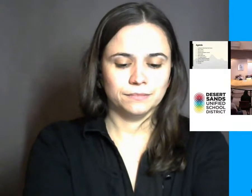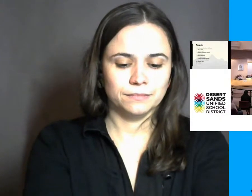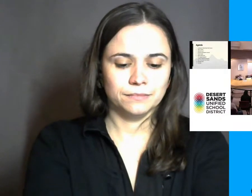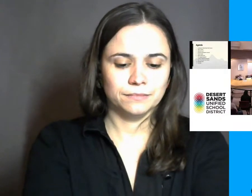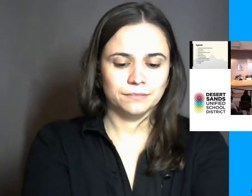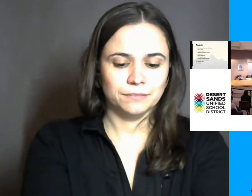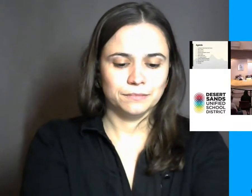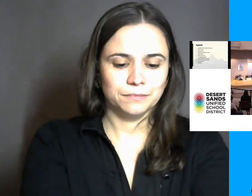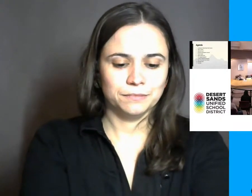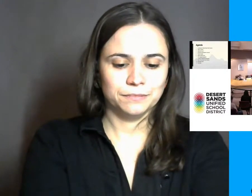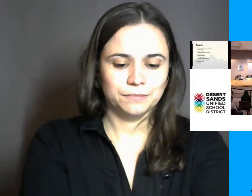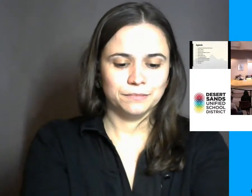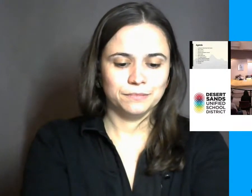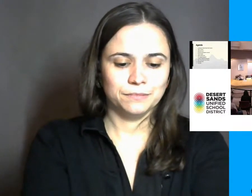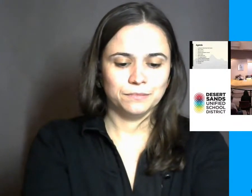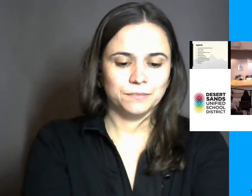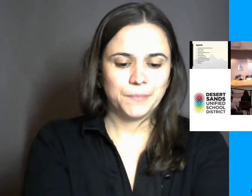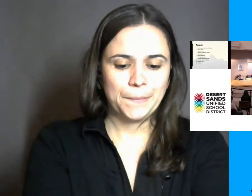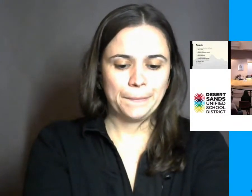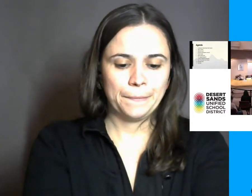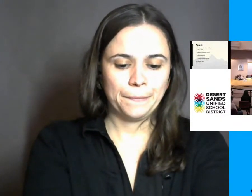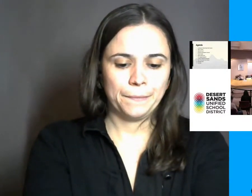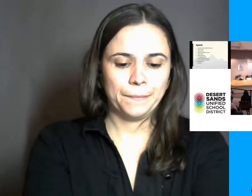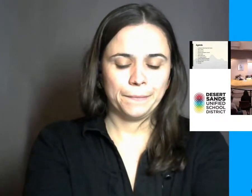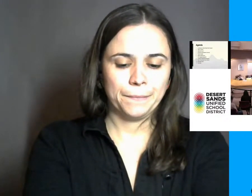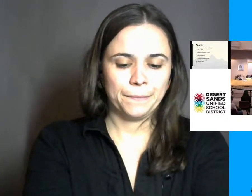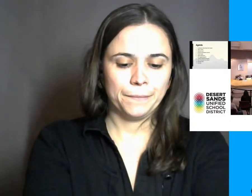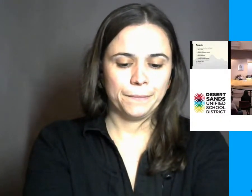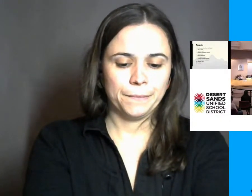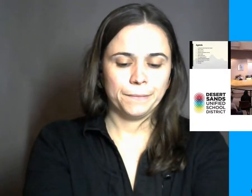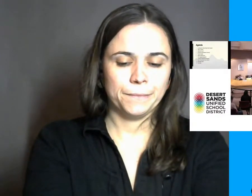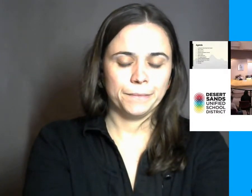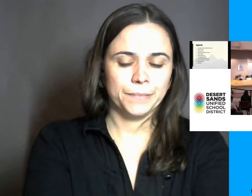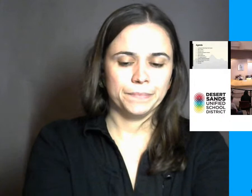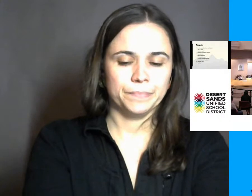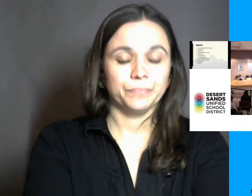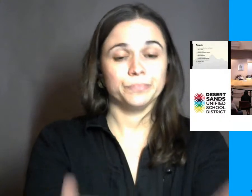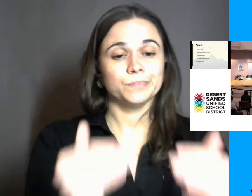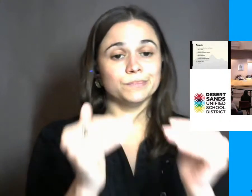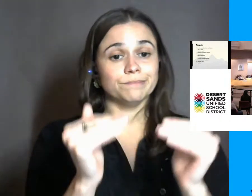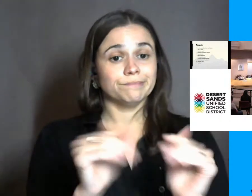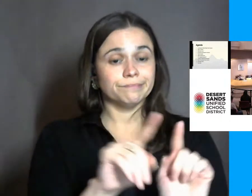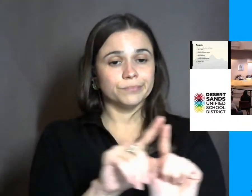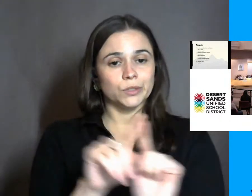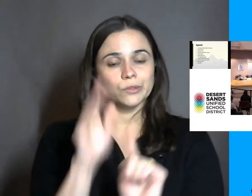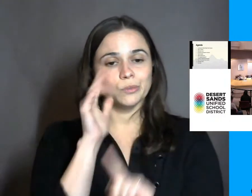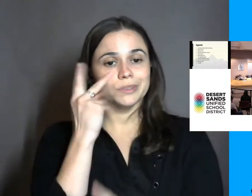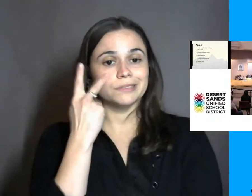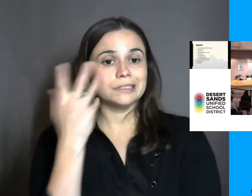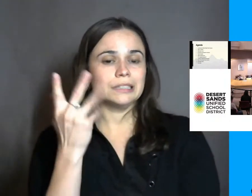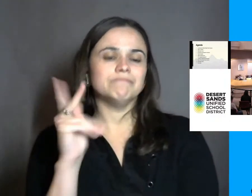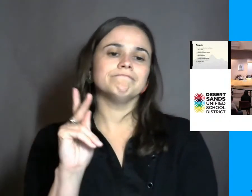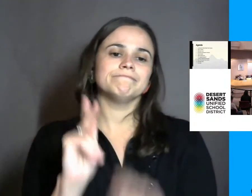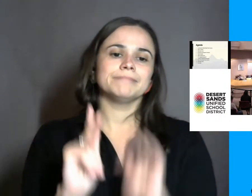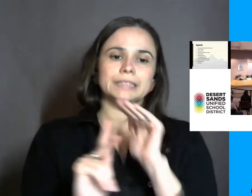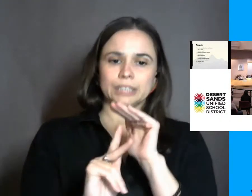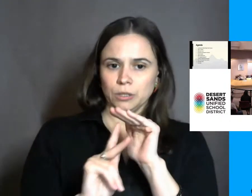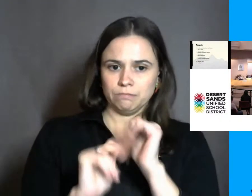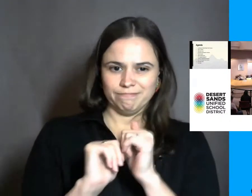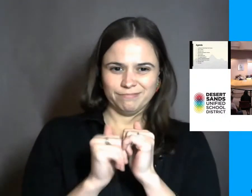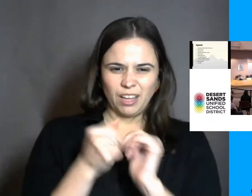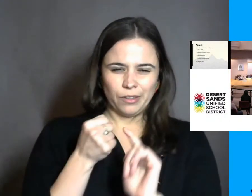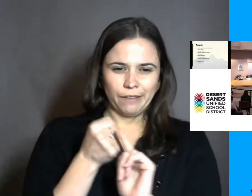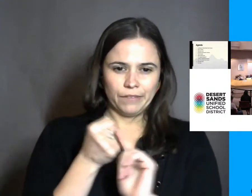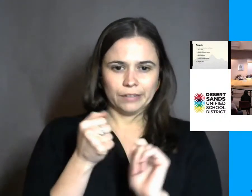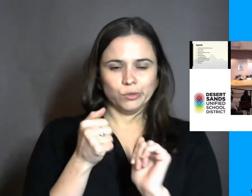the district, and then the universal transitional kindergarten program, how that affects Desert Sands and our facilities. And then we'll look at